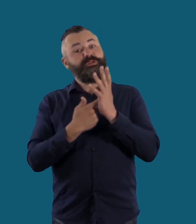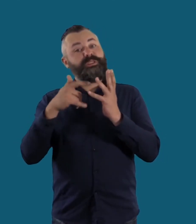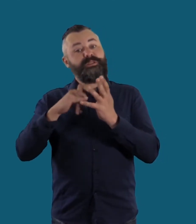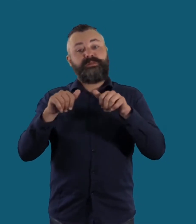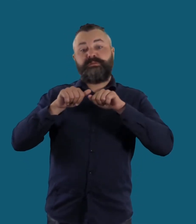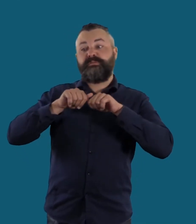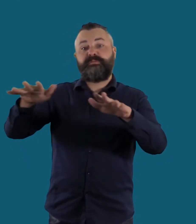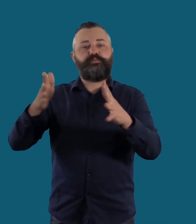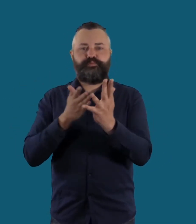transmission.